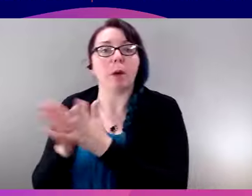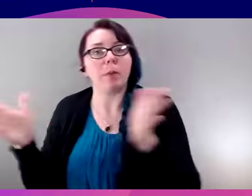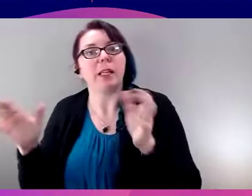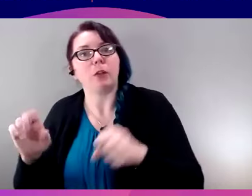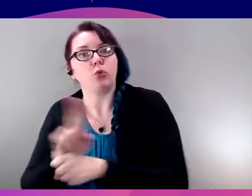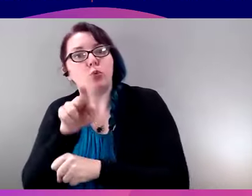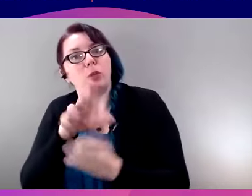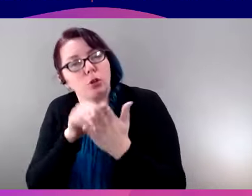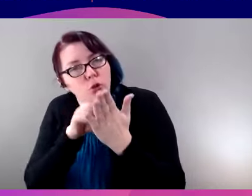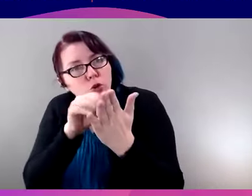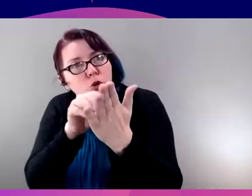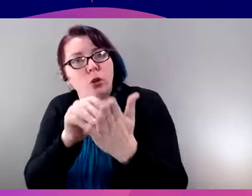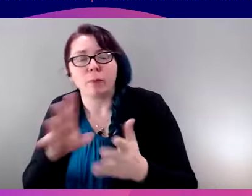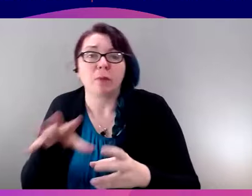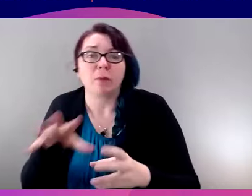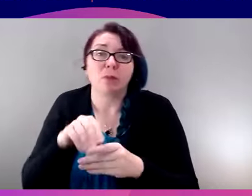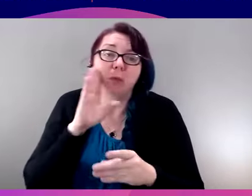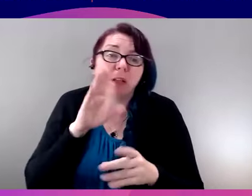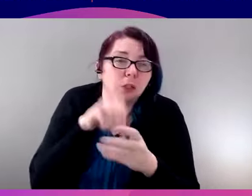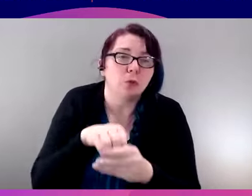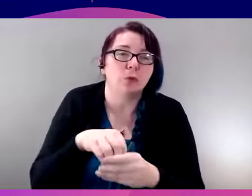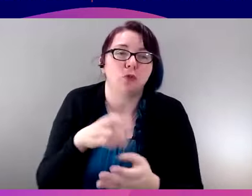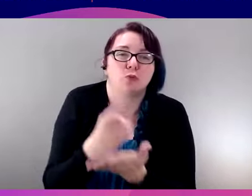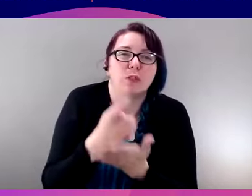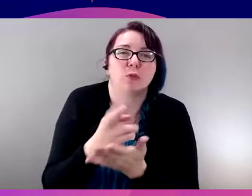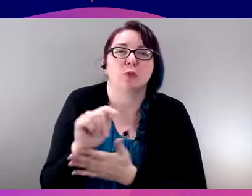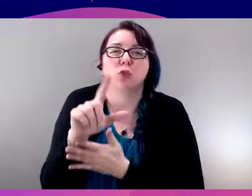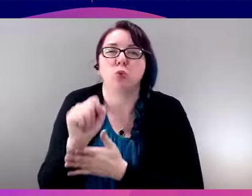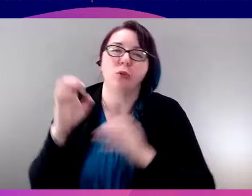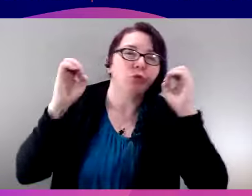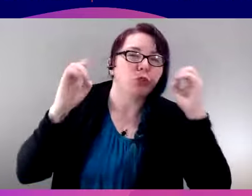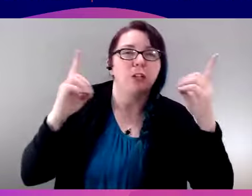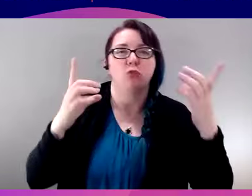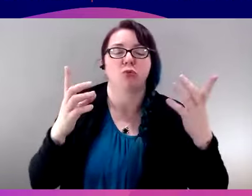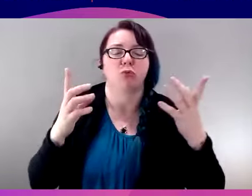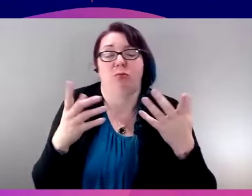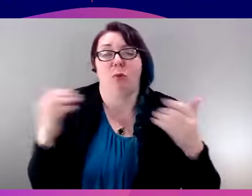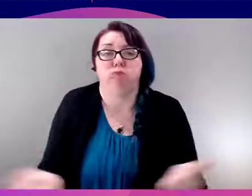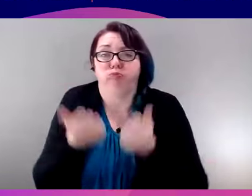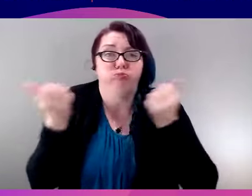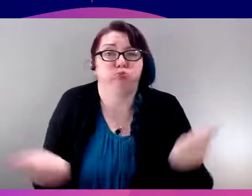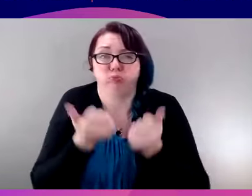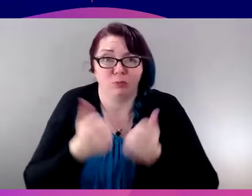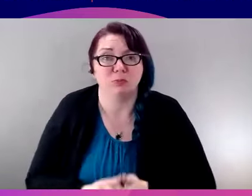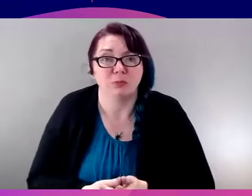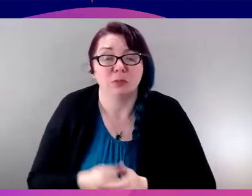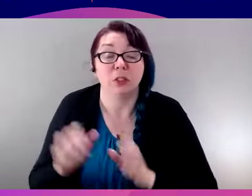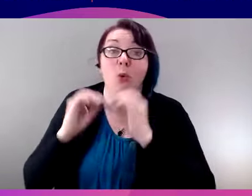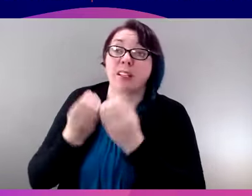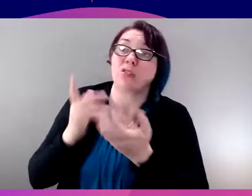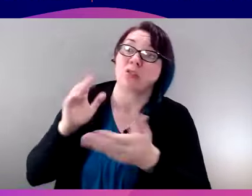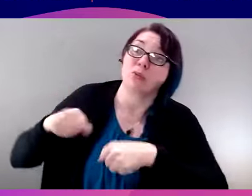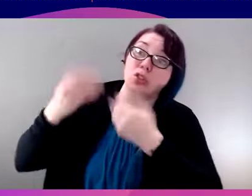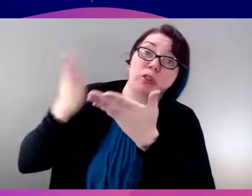resources, education, tools, and much more to support organizations and champions to build or